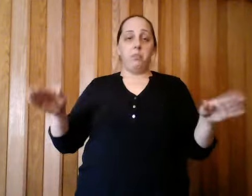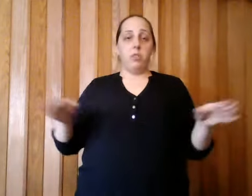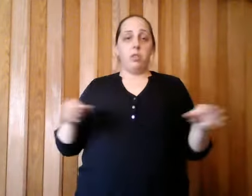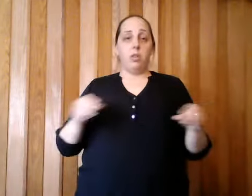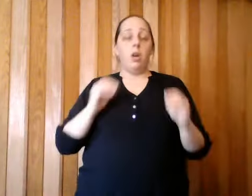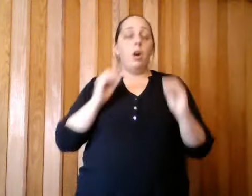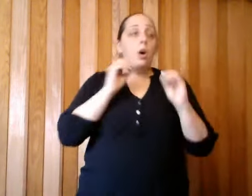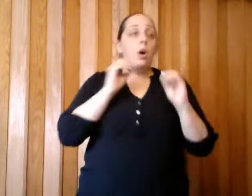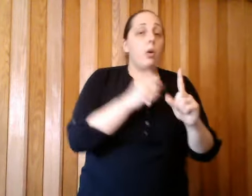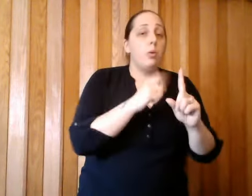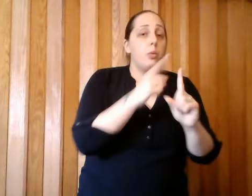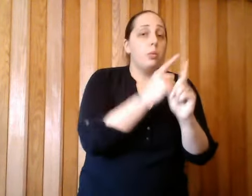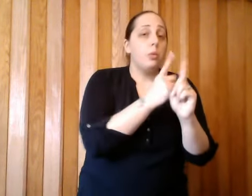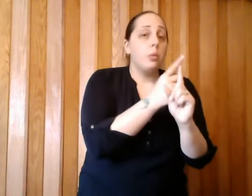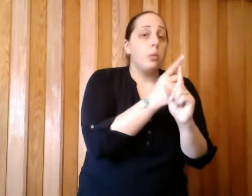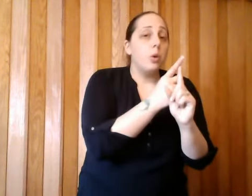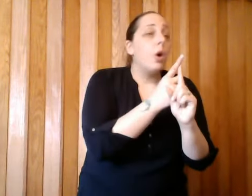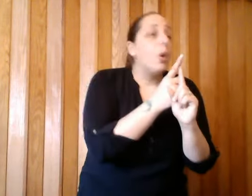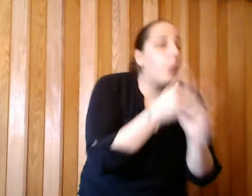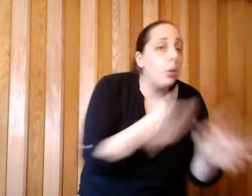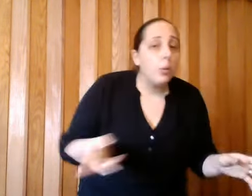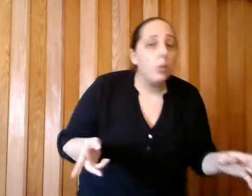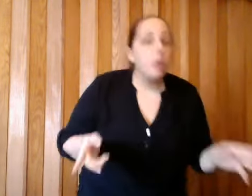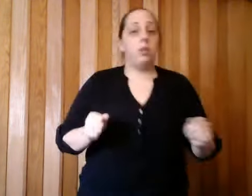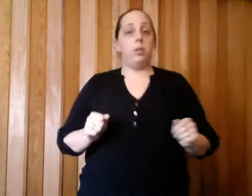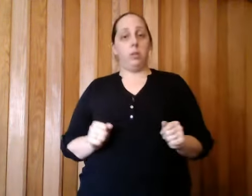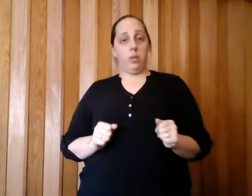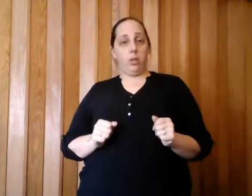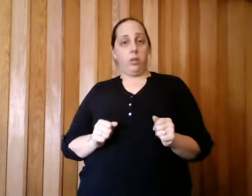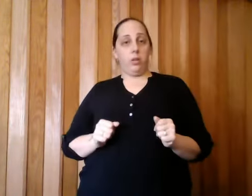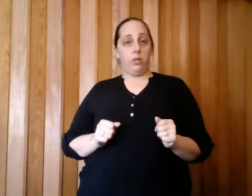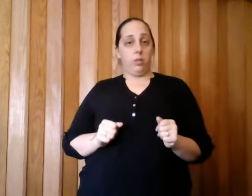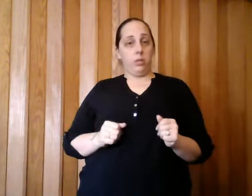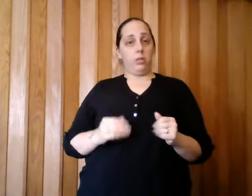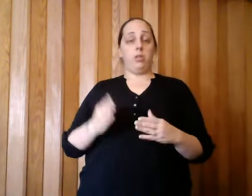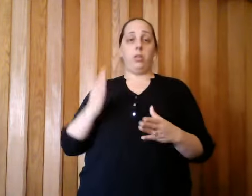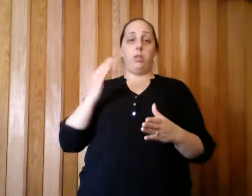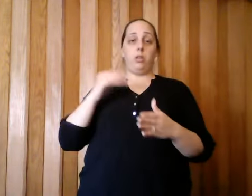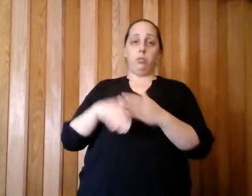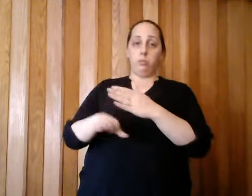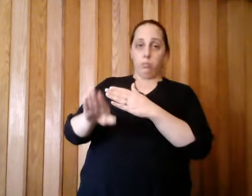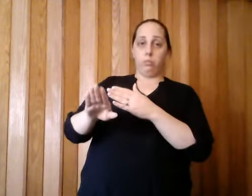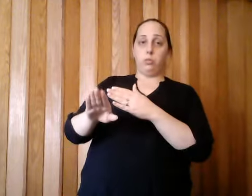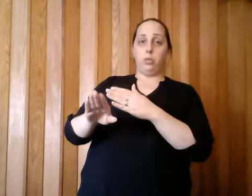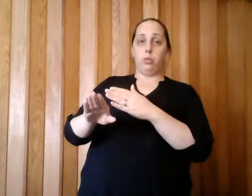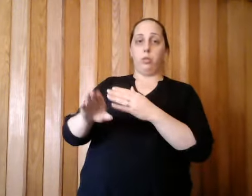for the celebration of the users. And then we're doing that.